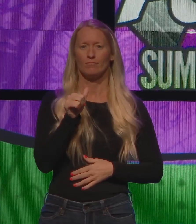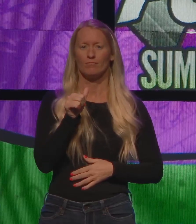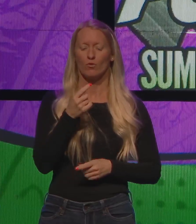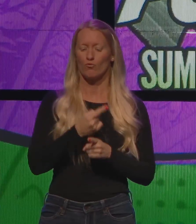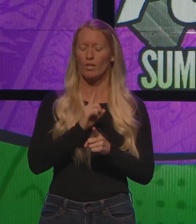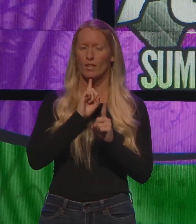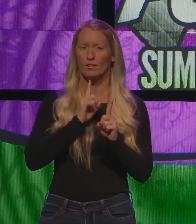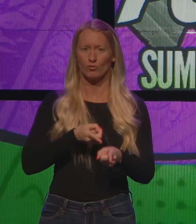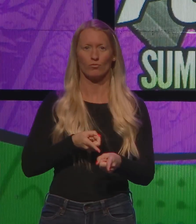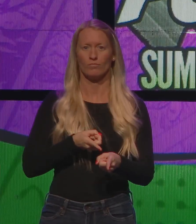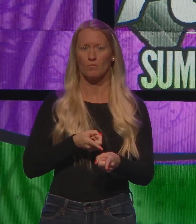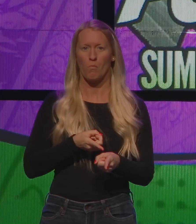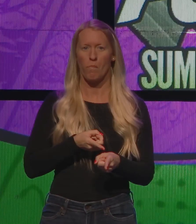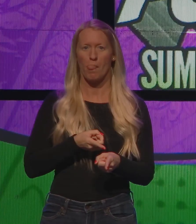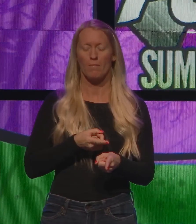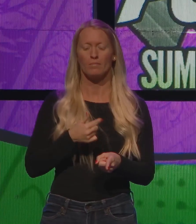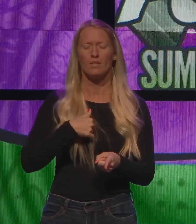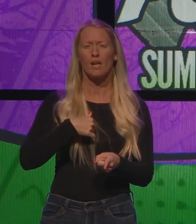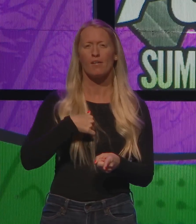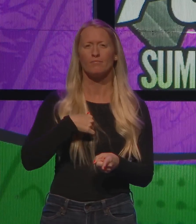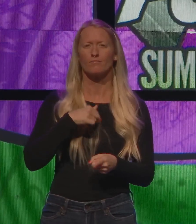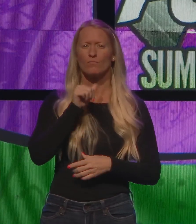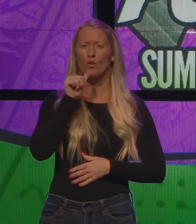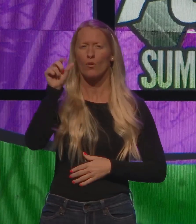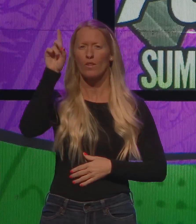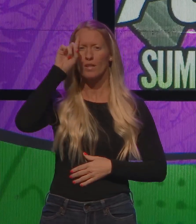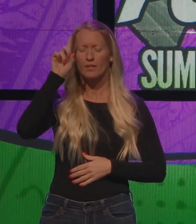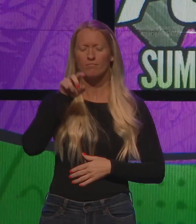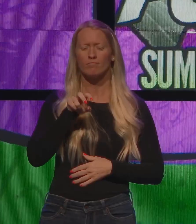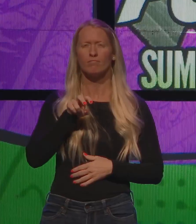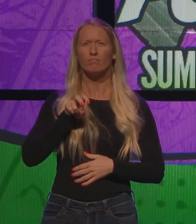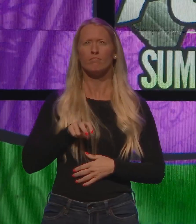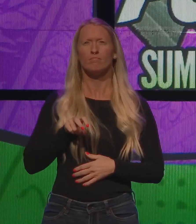that we can sit back and truly say